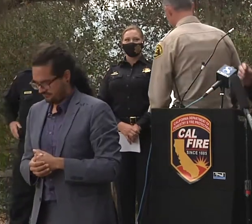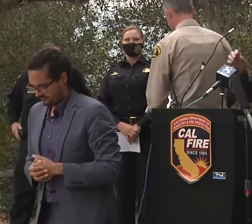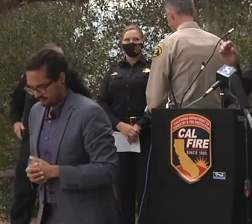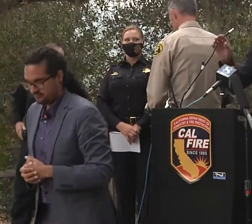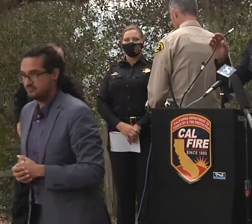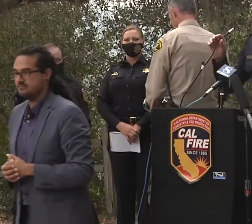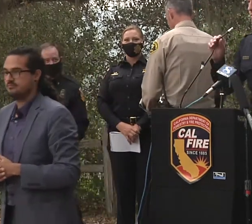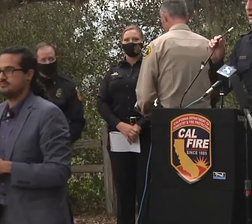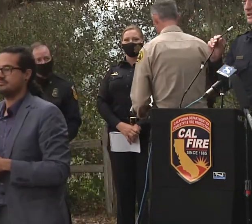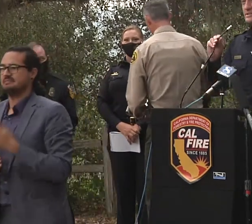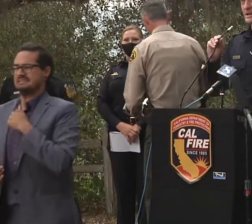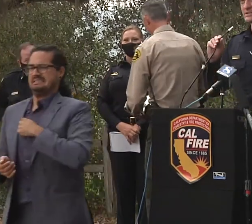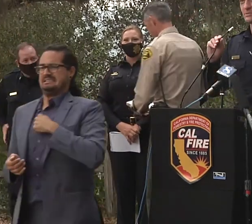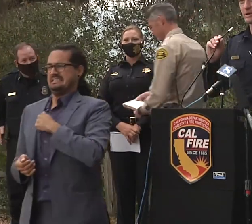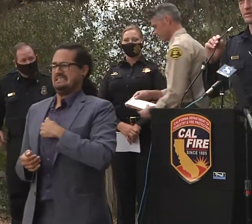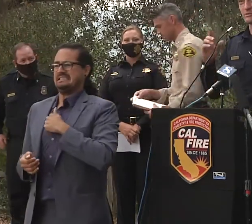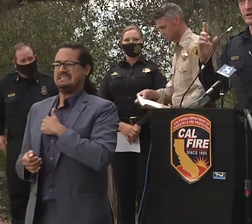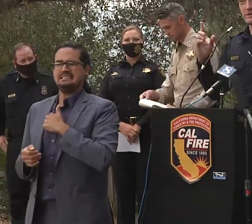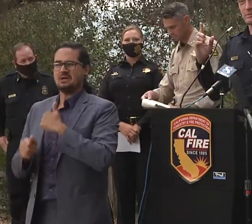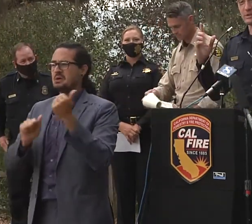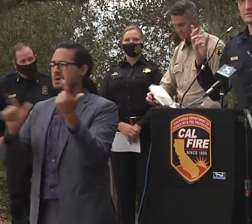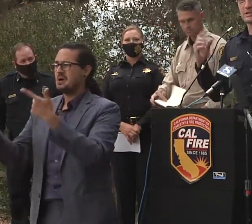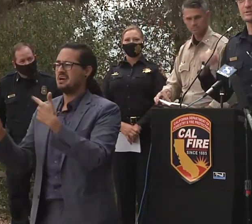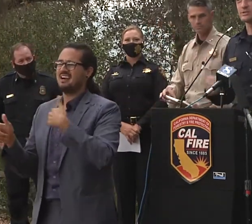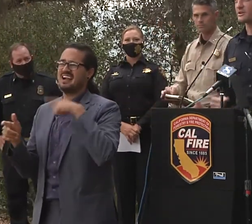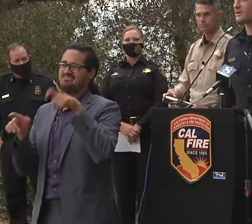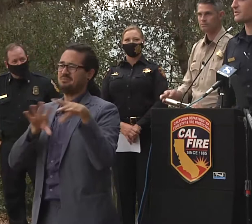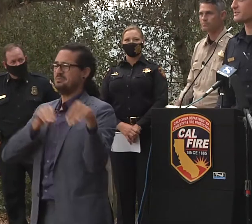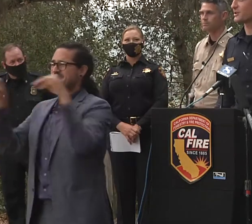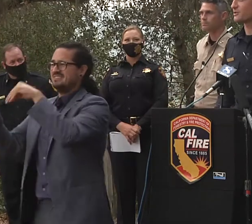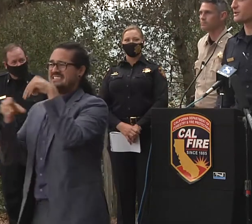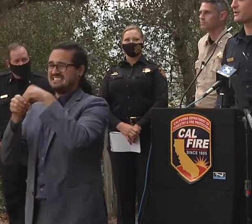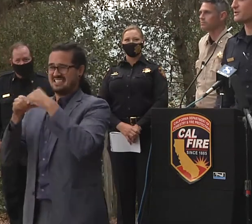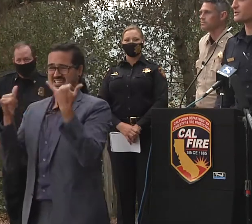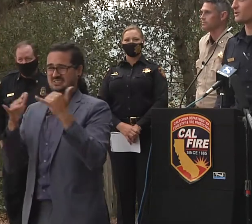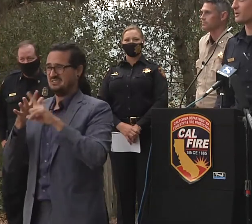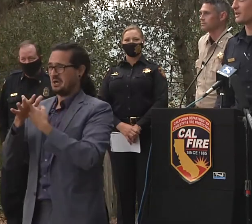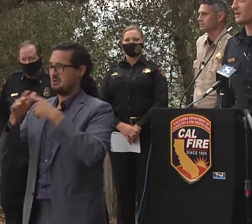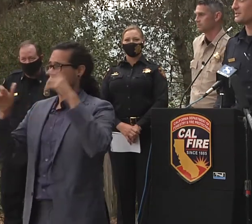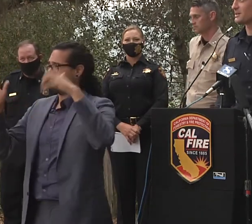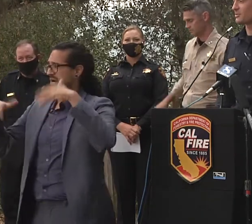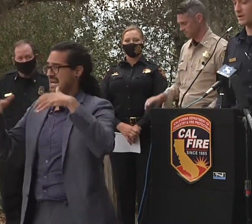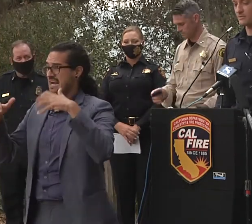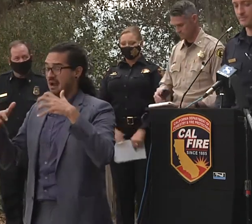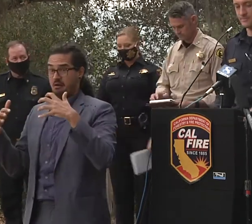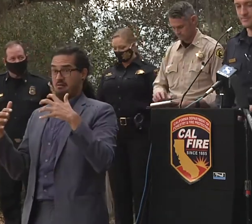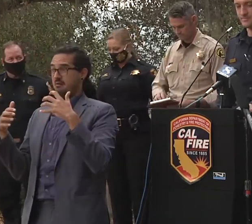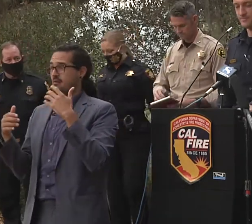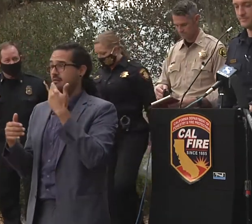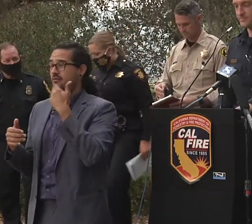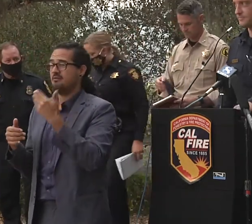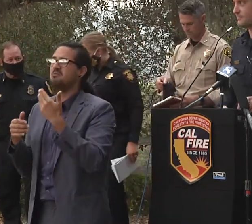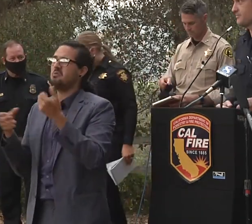Sorry for everybody. We'll get inside somewhere. The rain, amazingly, has started here in Santa Cruz County, so we'll take a break.